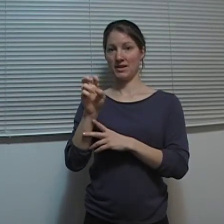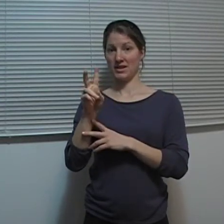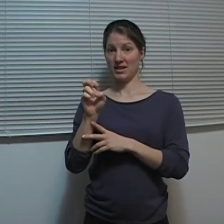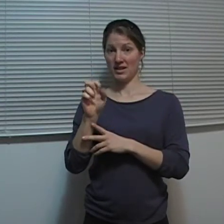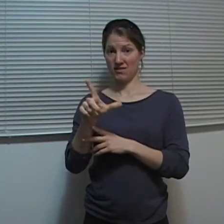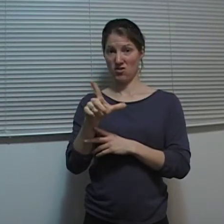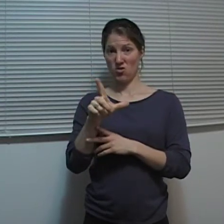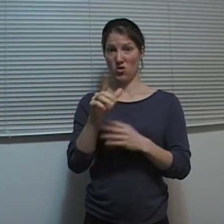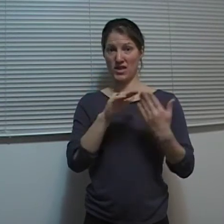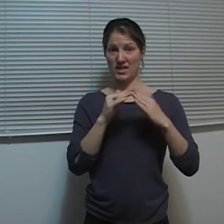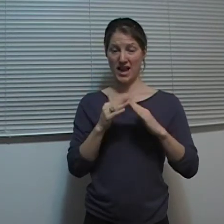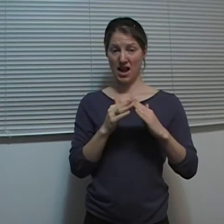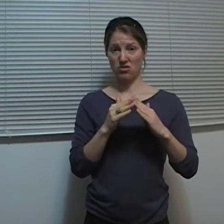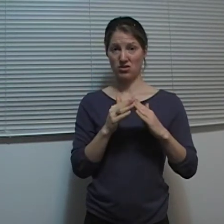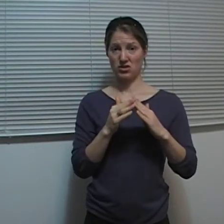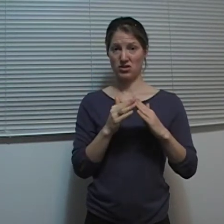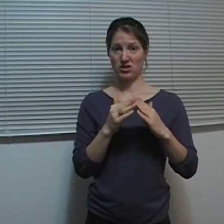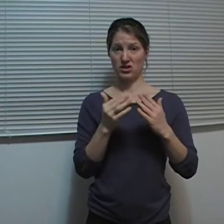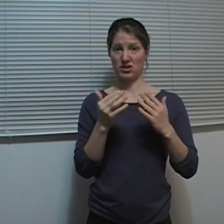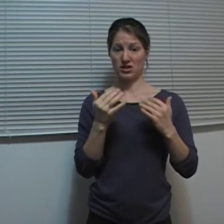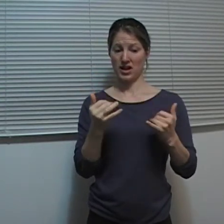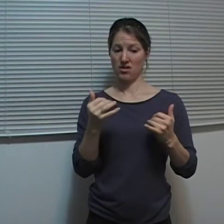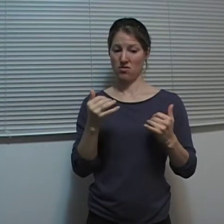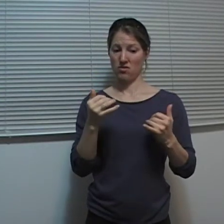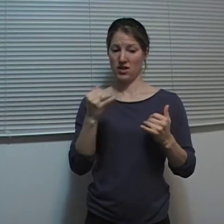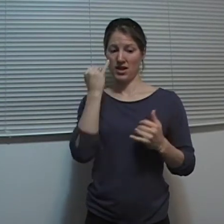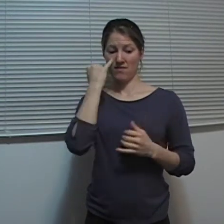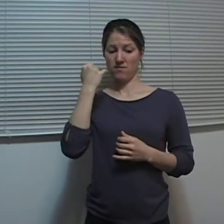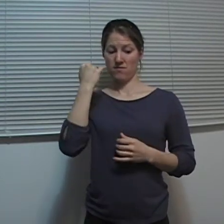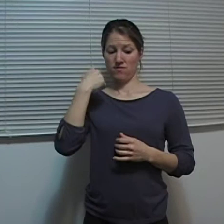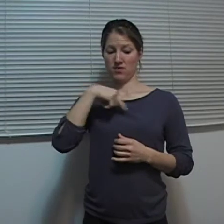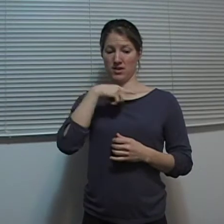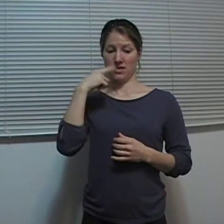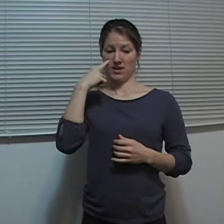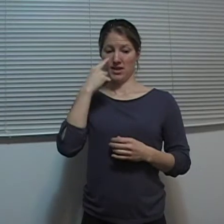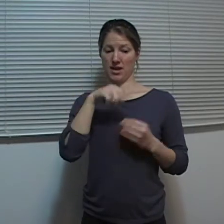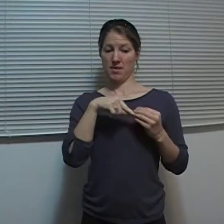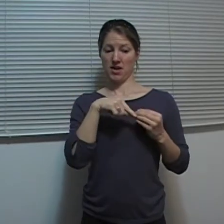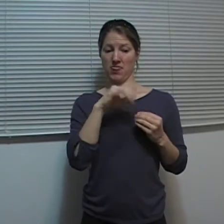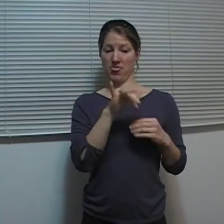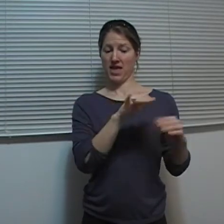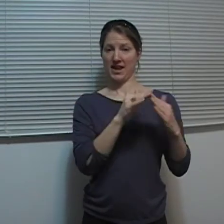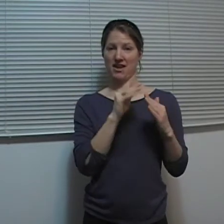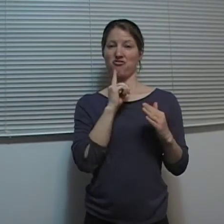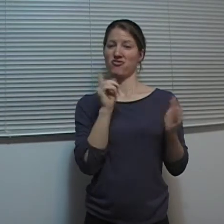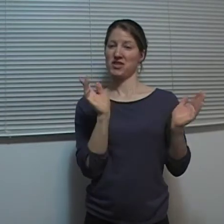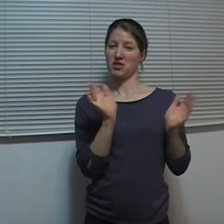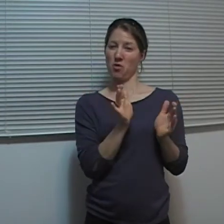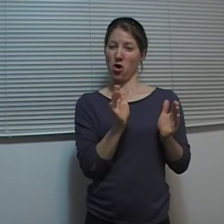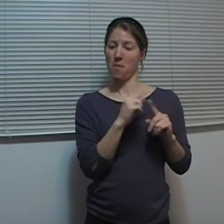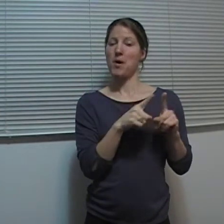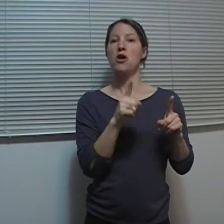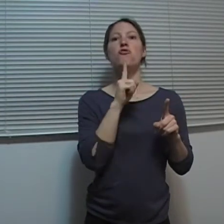it's a very small town, and yet it had something really important for a man like John Shakespeare. It had a middle